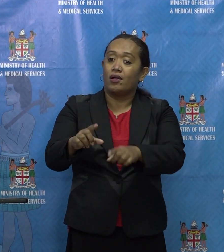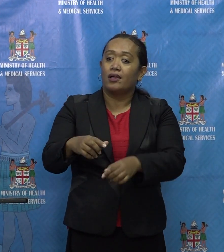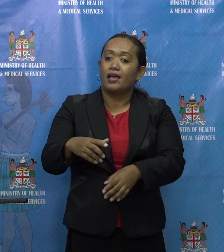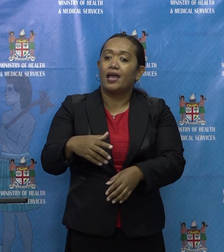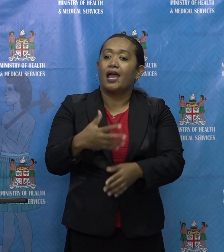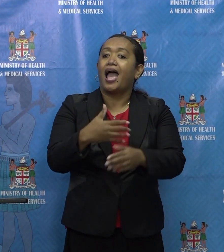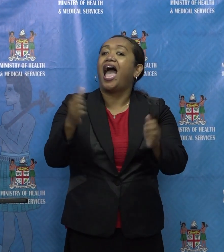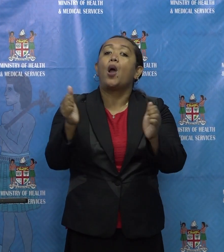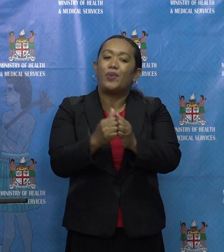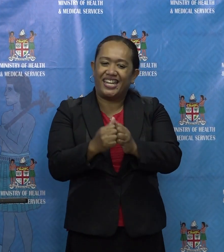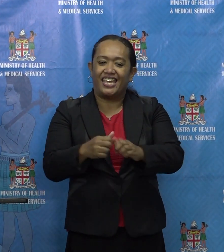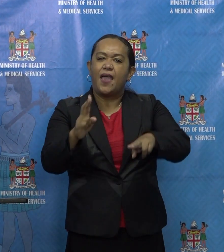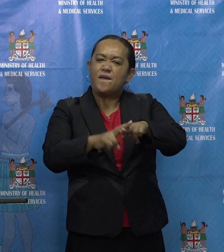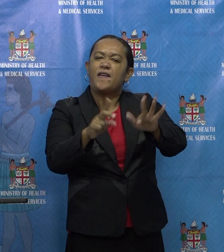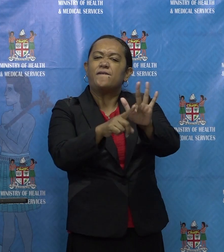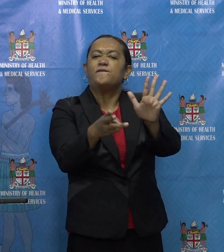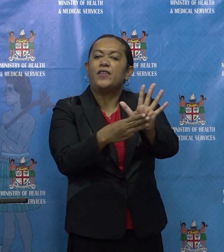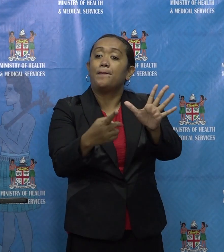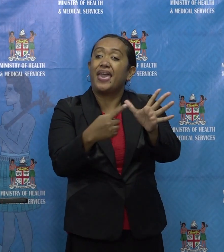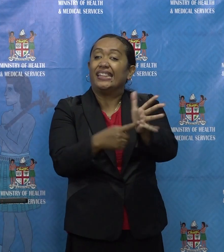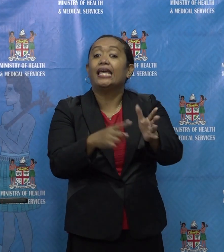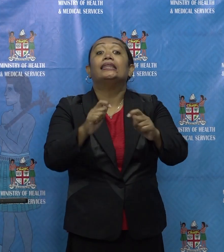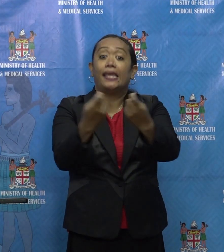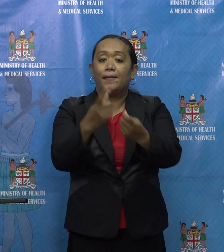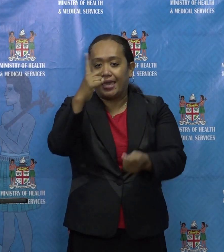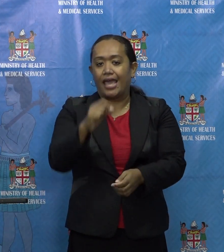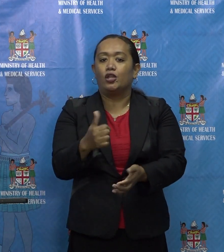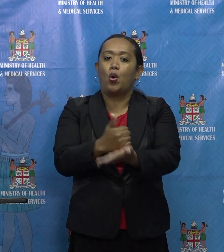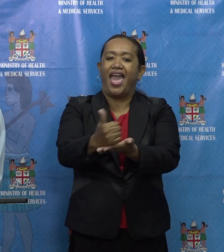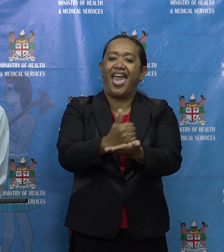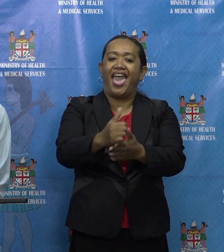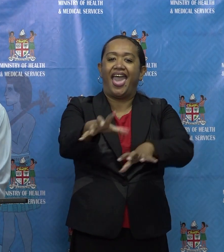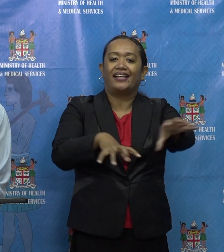many FEMAT teams can you activate? Thank you.